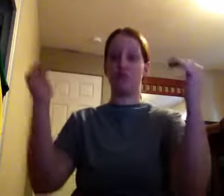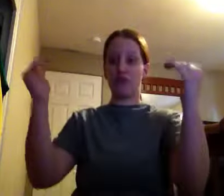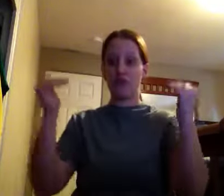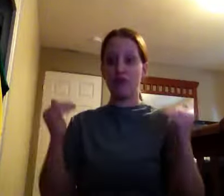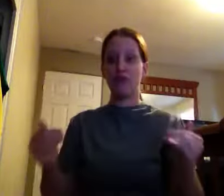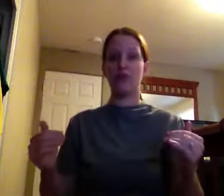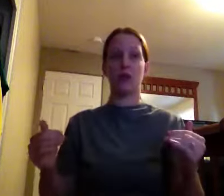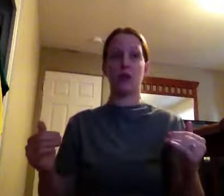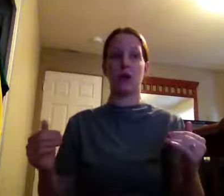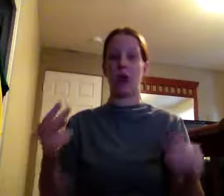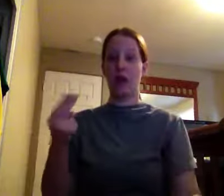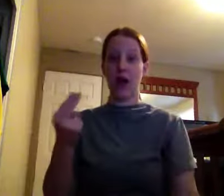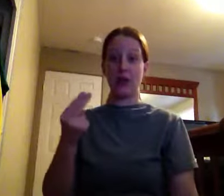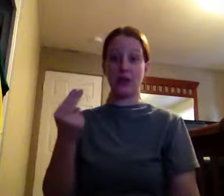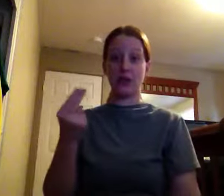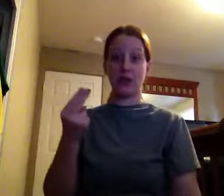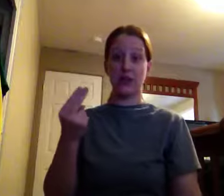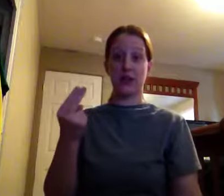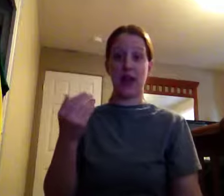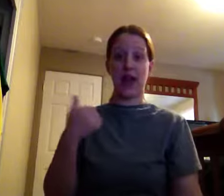And then I have hydrogen, and hydrogen's 4.04.